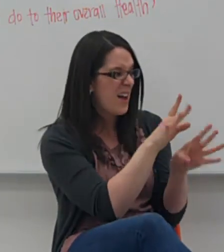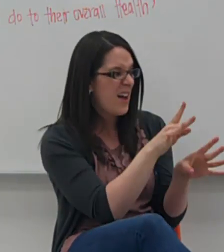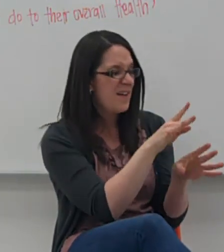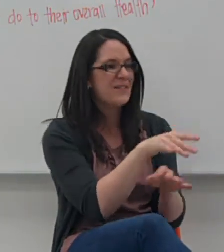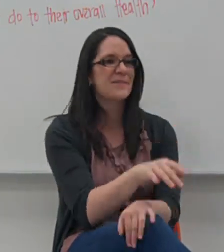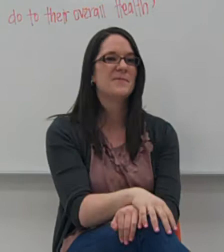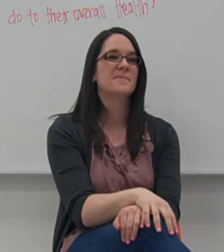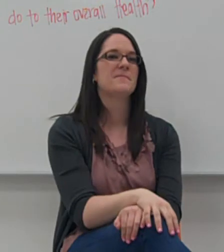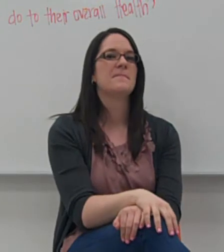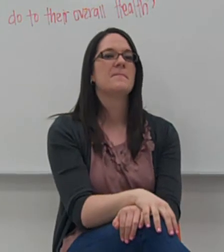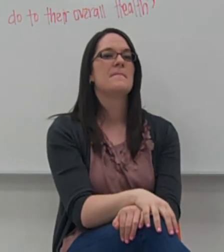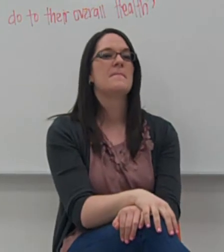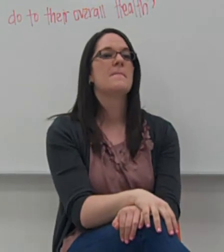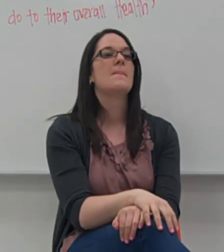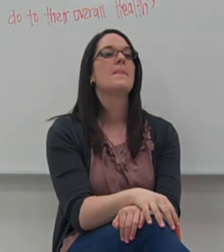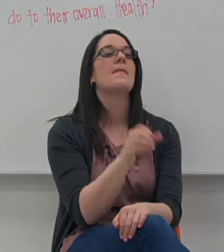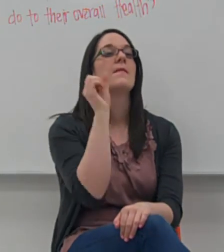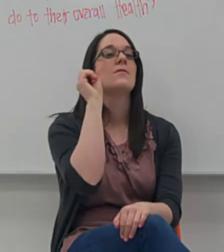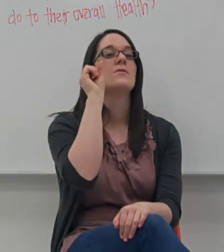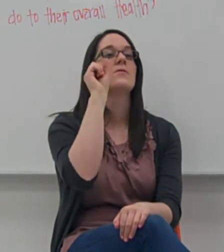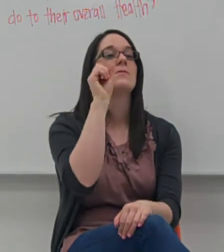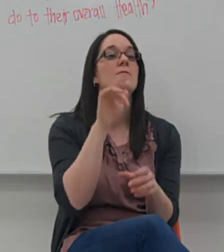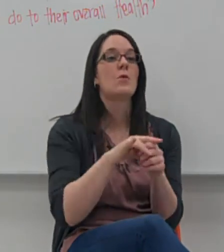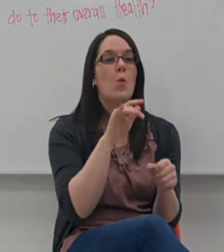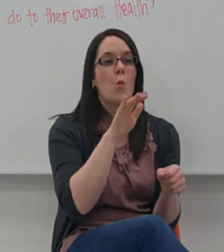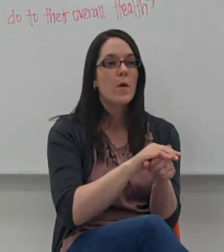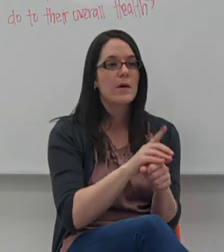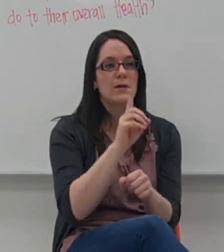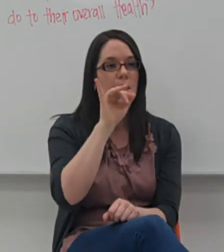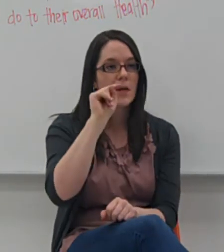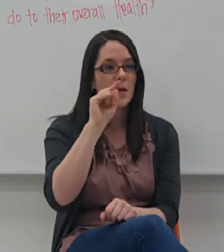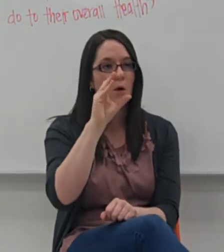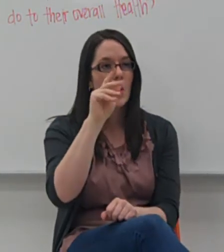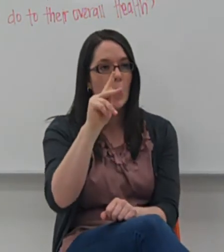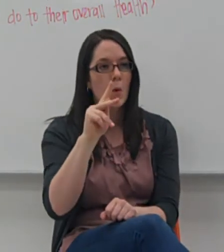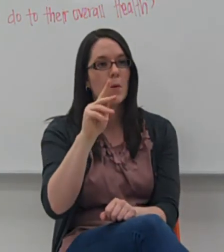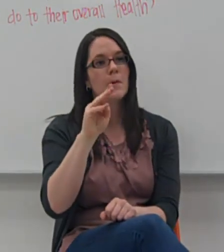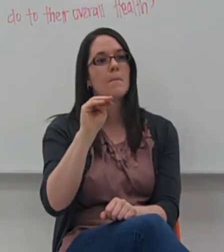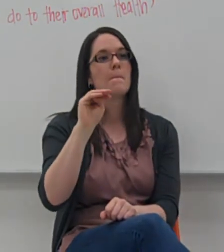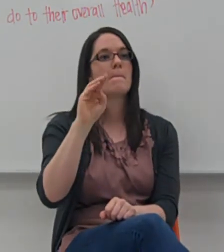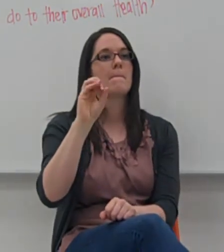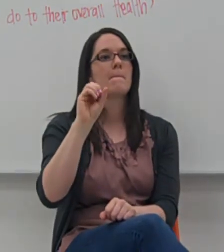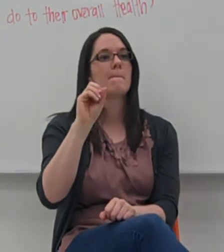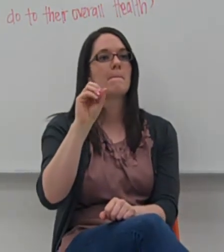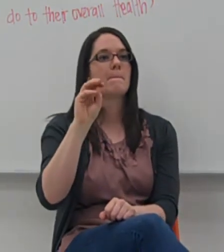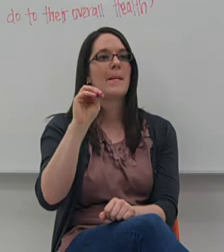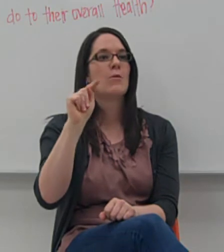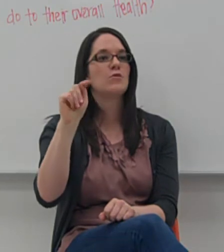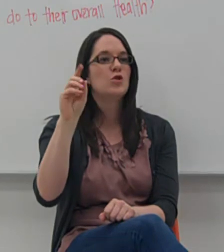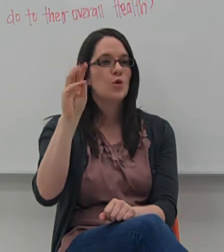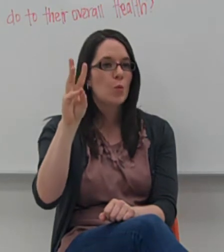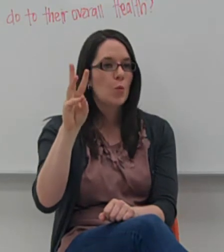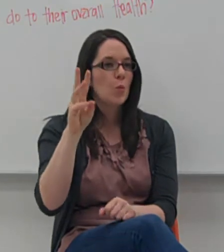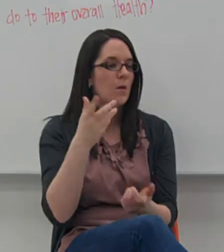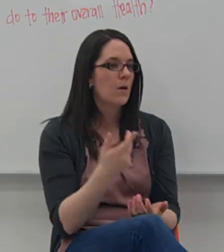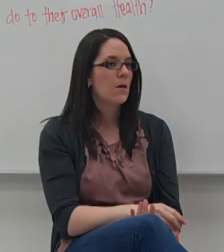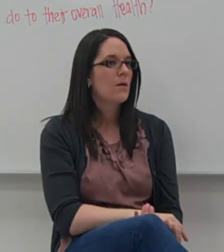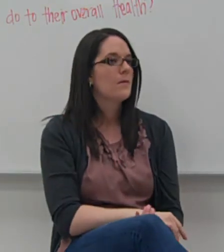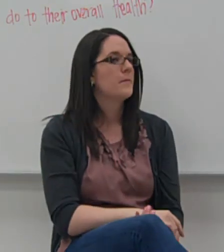Okay. Soda, Diet Coke, Mountain Dew. Oh, I just heard a weird noise. I thought somebody's focusing.